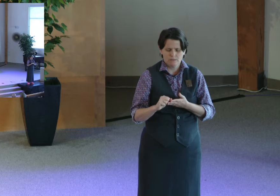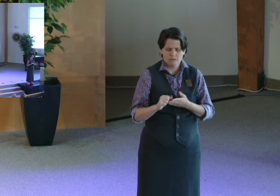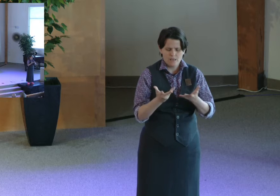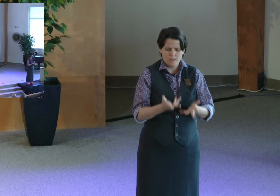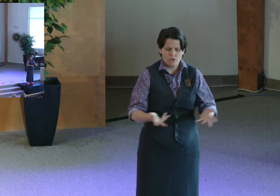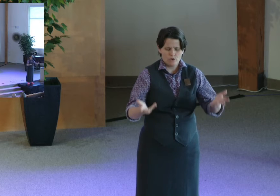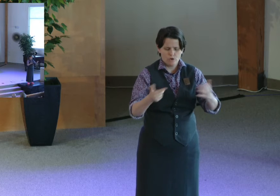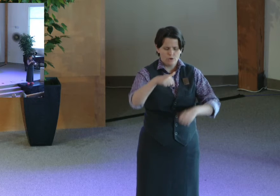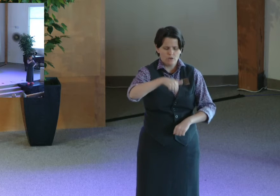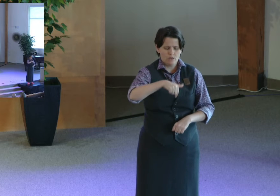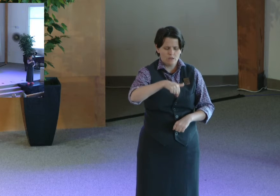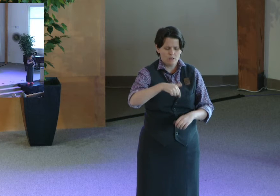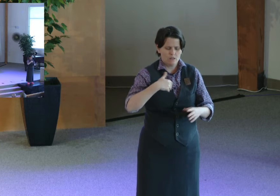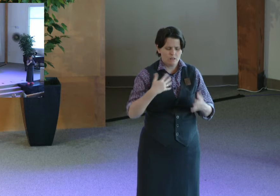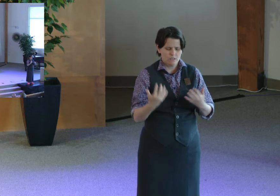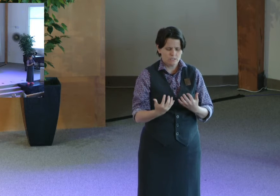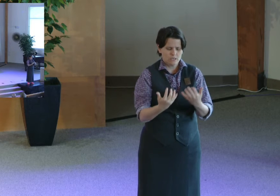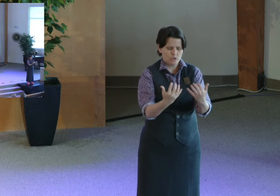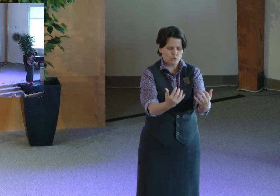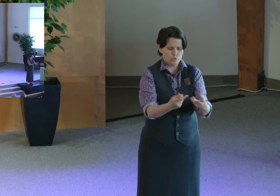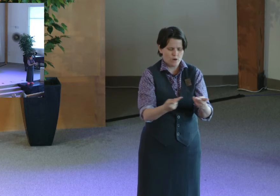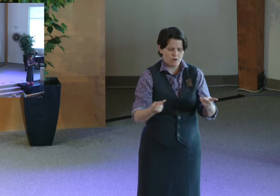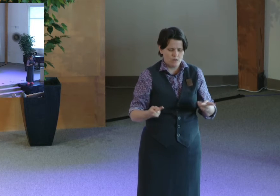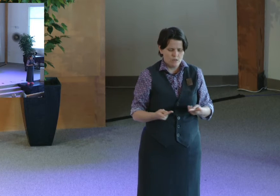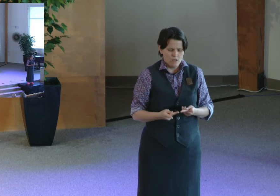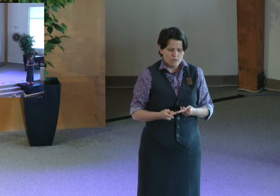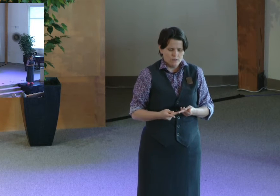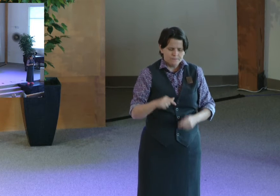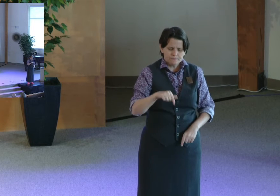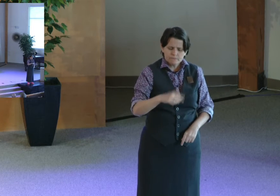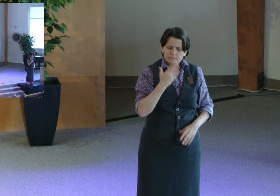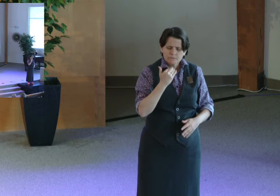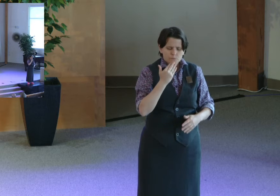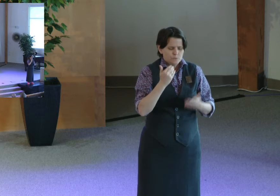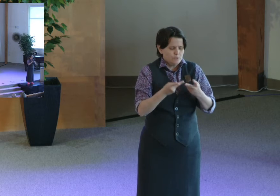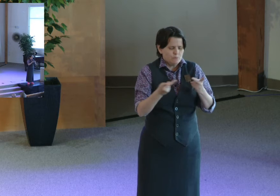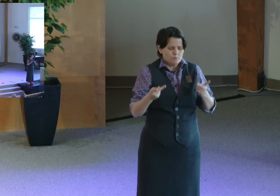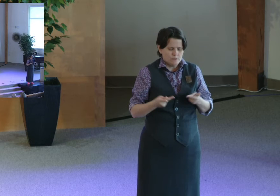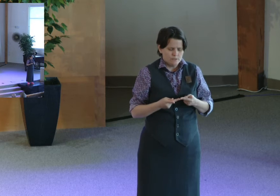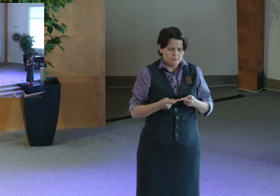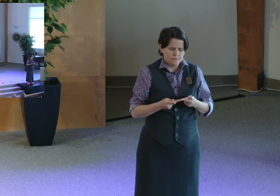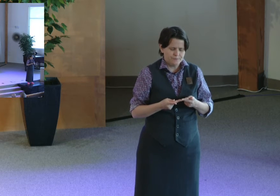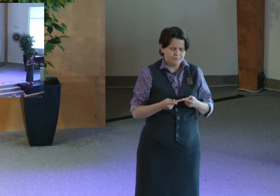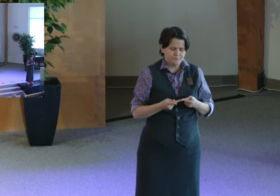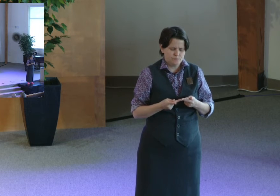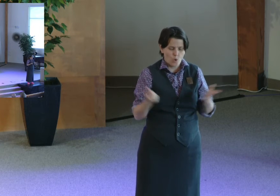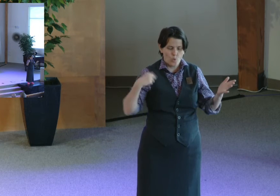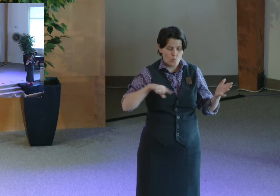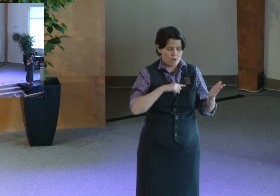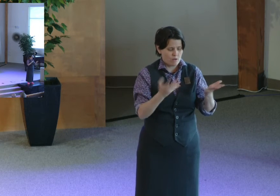This sweet place that we come to lay our burdens down, to